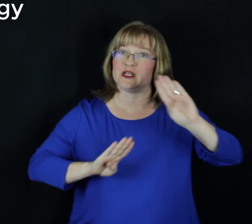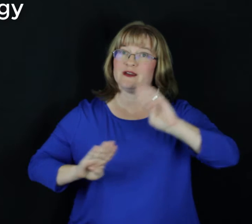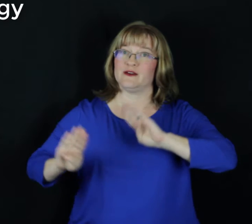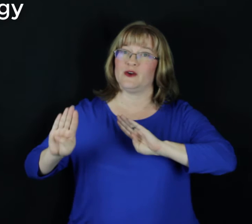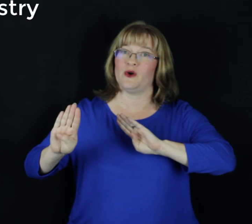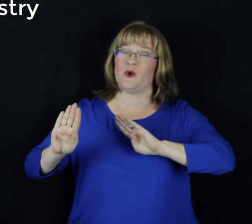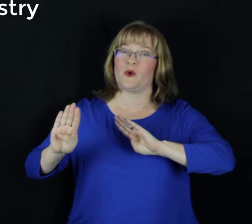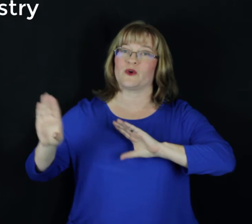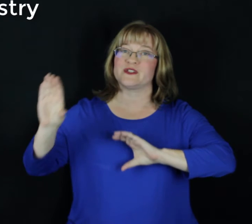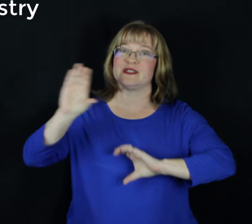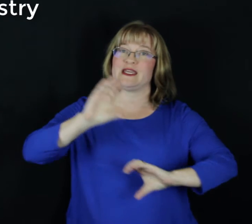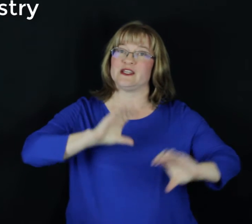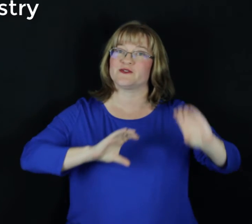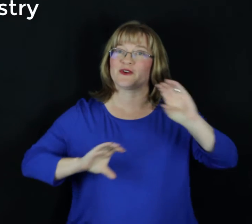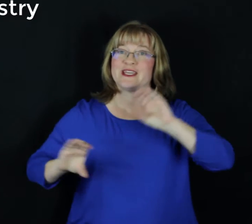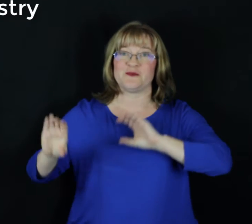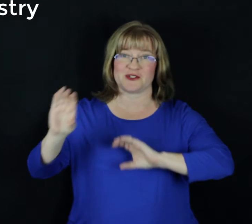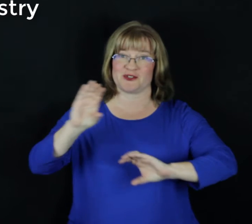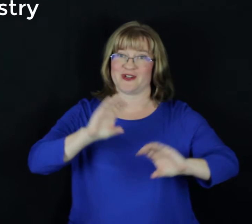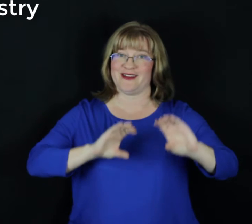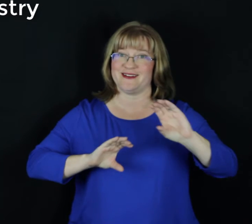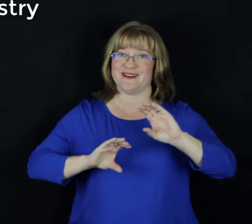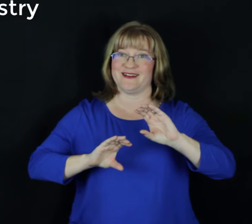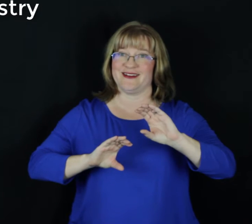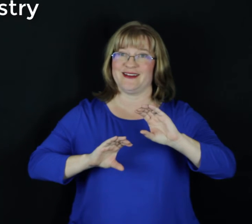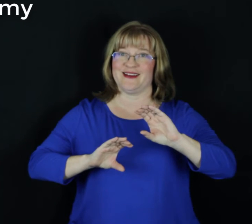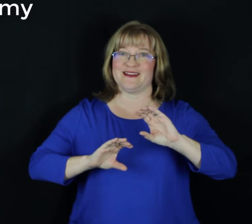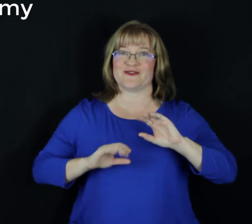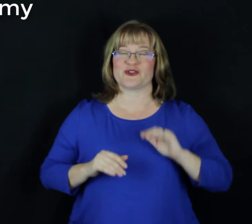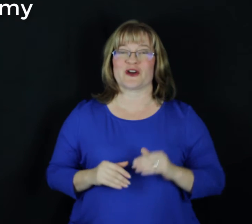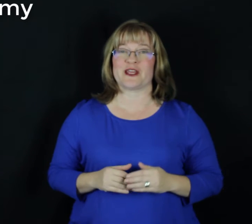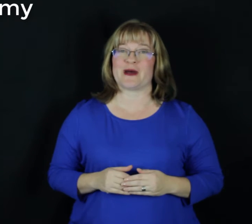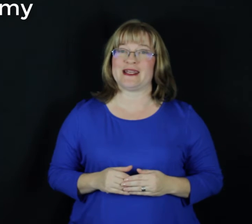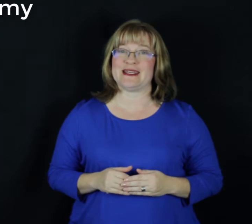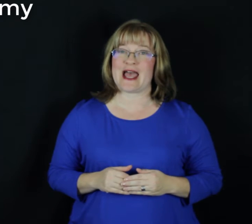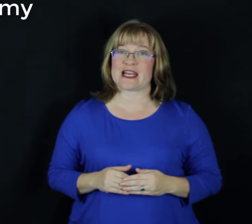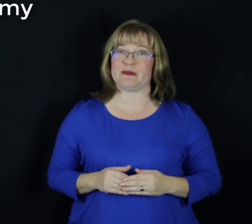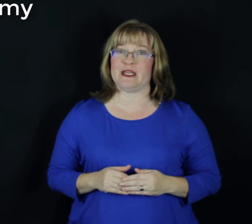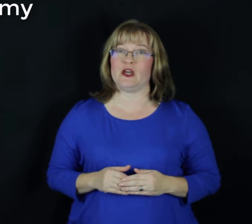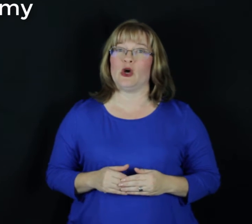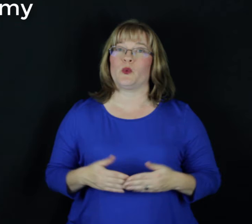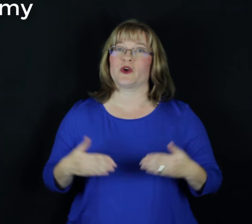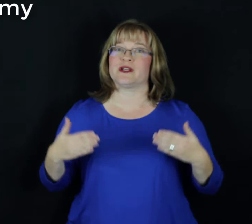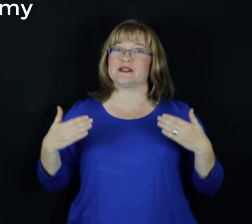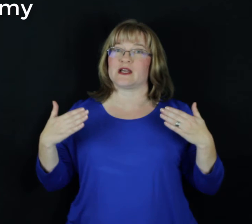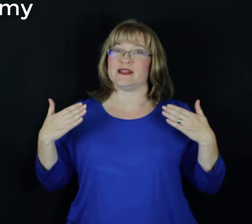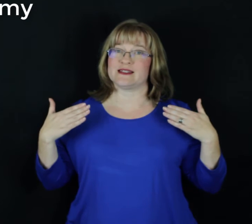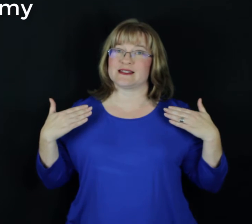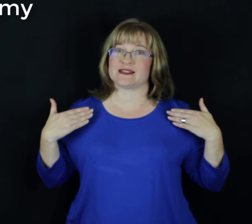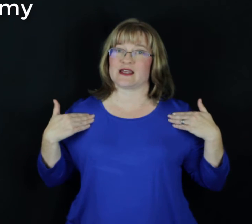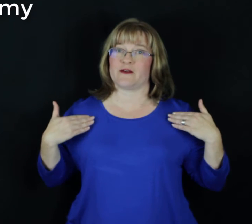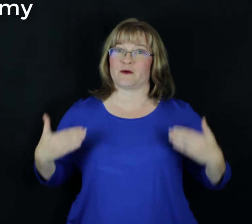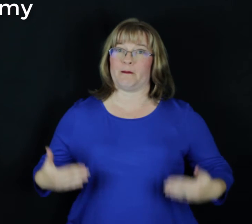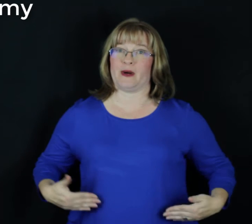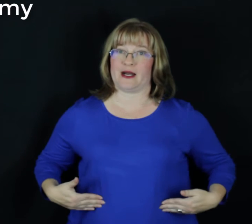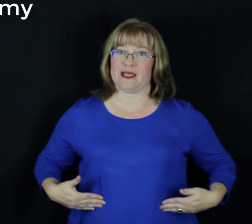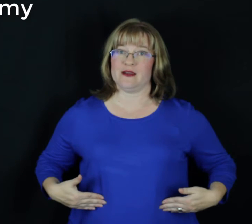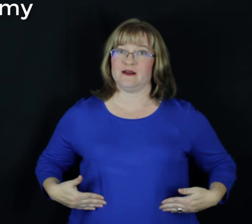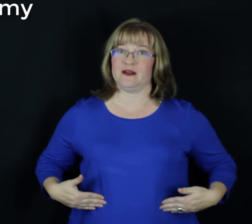biology or C's for chemistry. If we're talking about anatomy, we're going to sign, this is a sign for body.